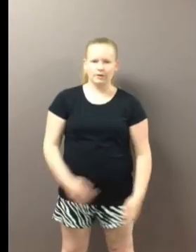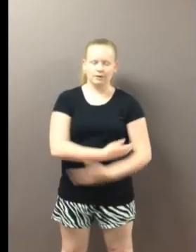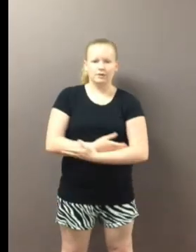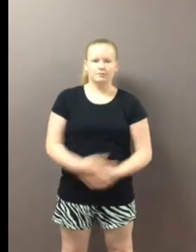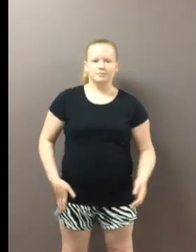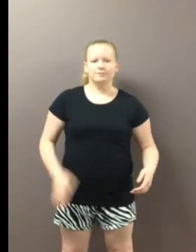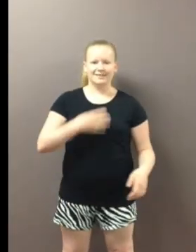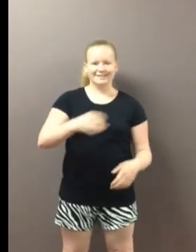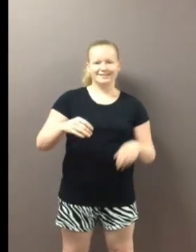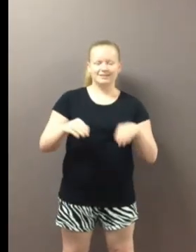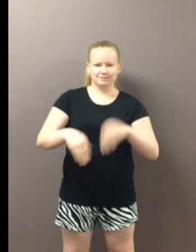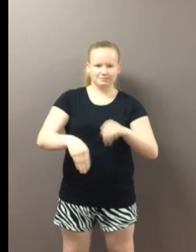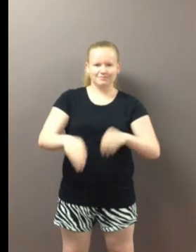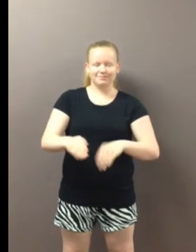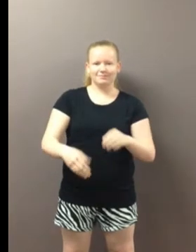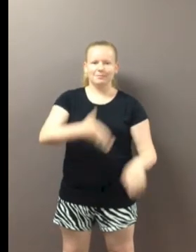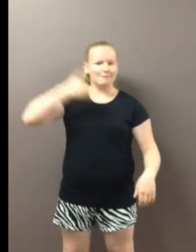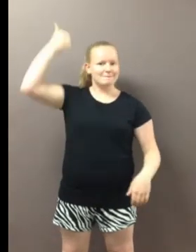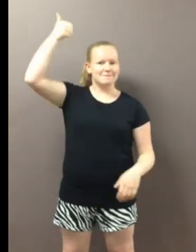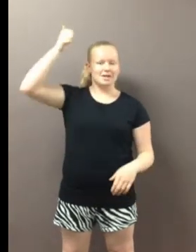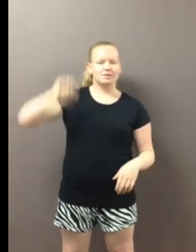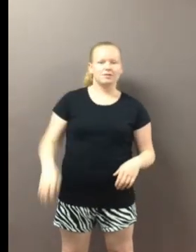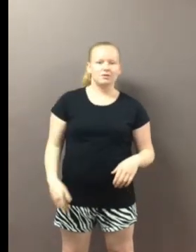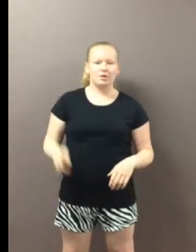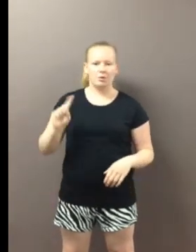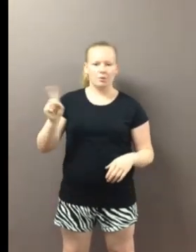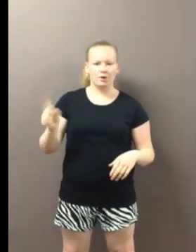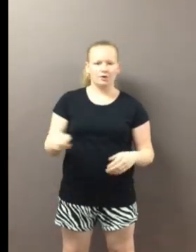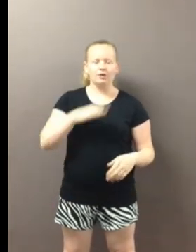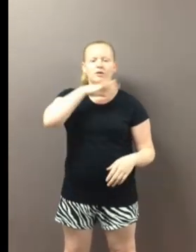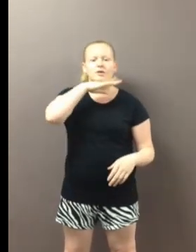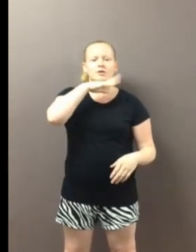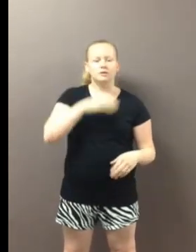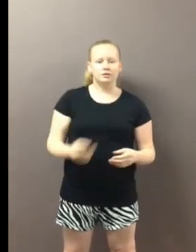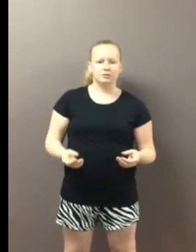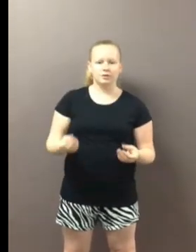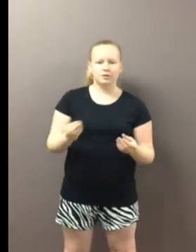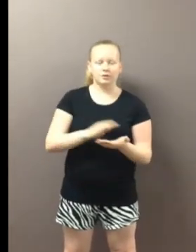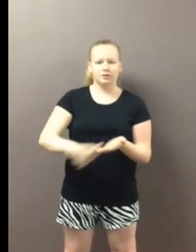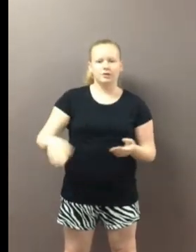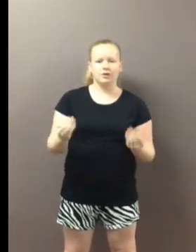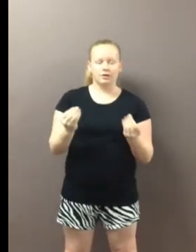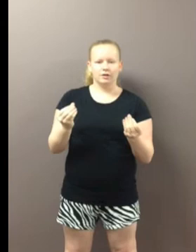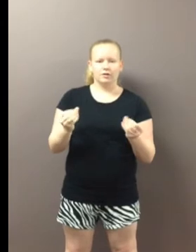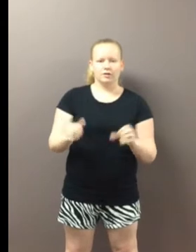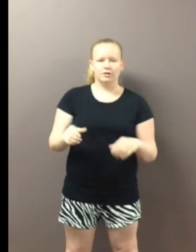Puppies love to dig, especially where the dirt is nice and soft, as in a garden.